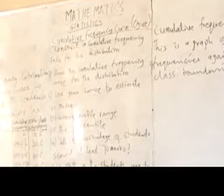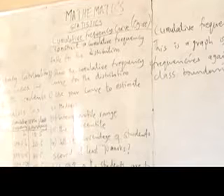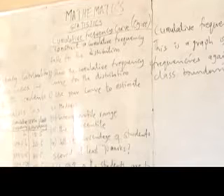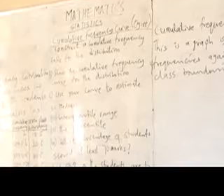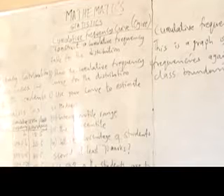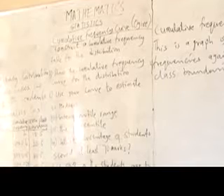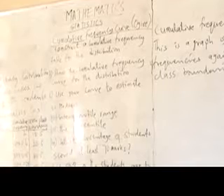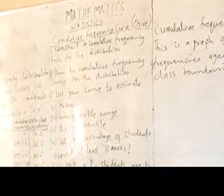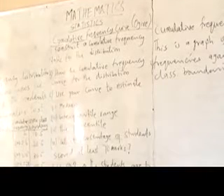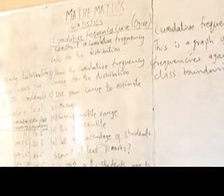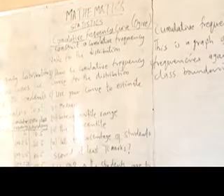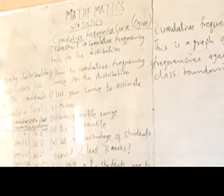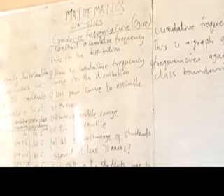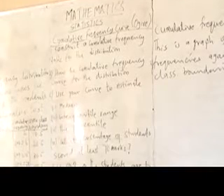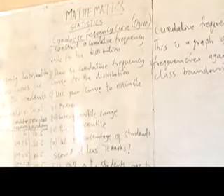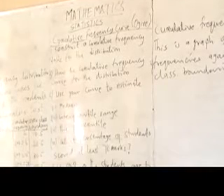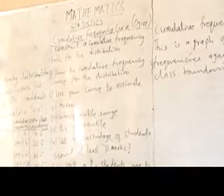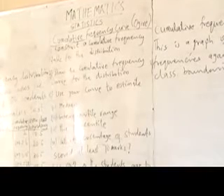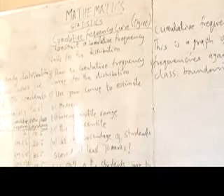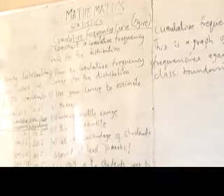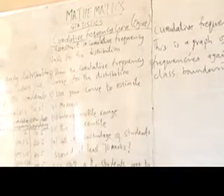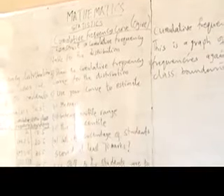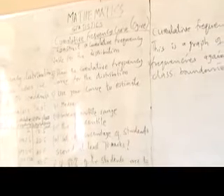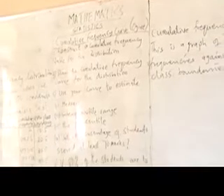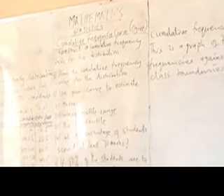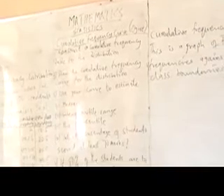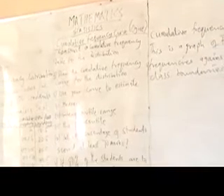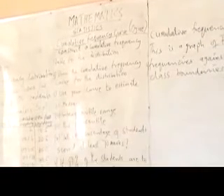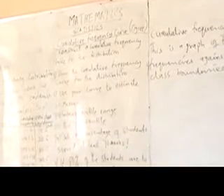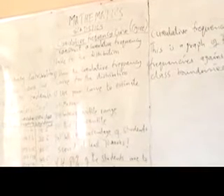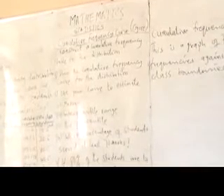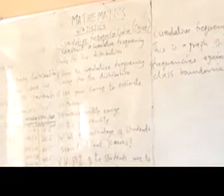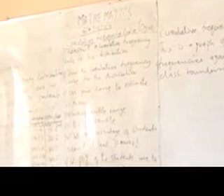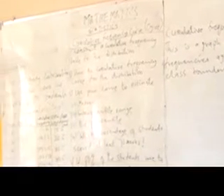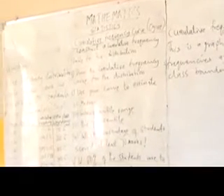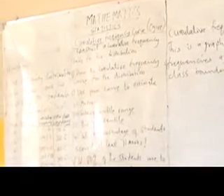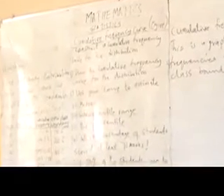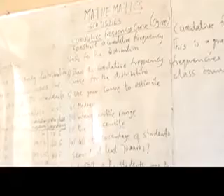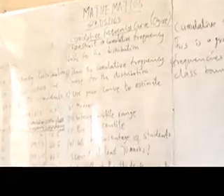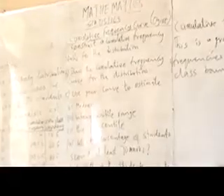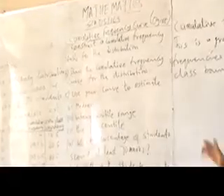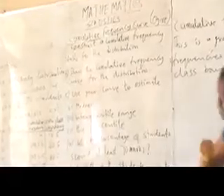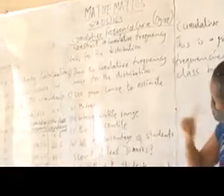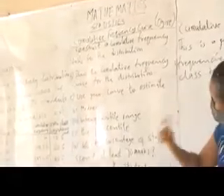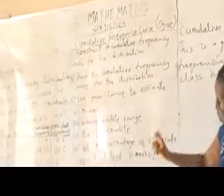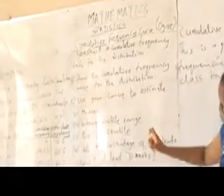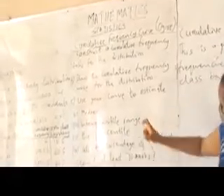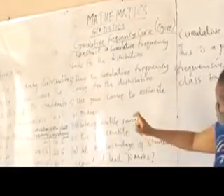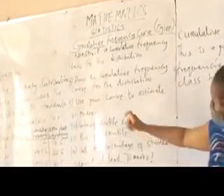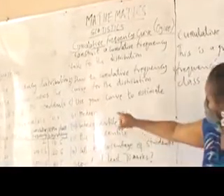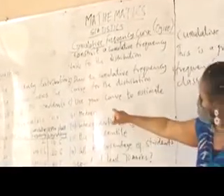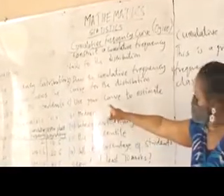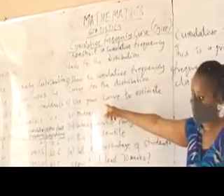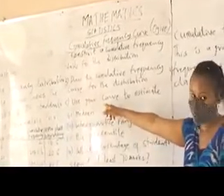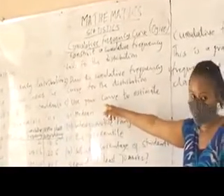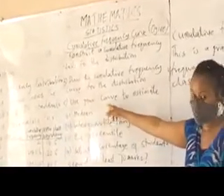curve. To the next question. This is the application where we are going to apply your cumulative